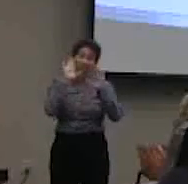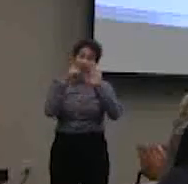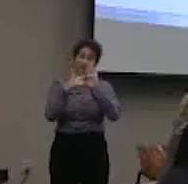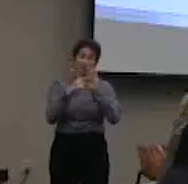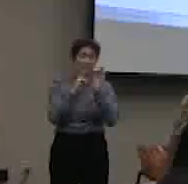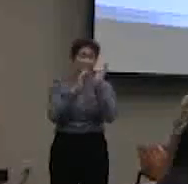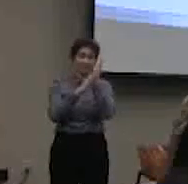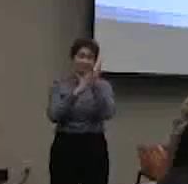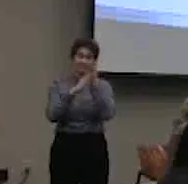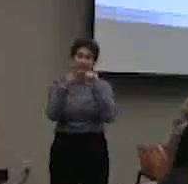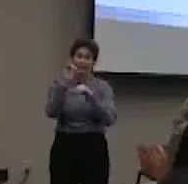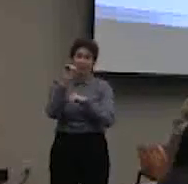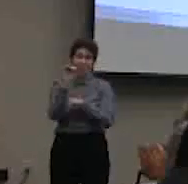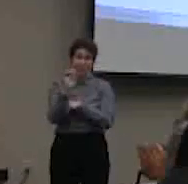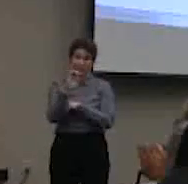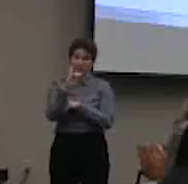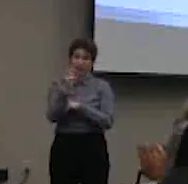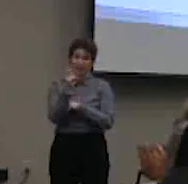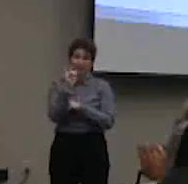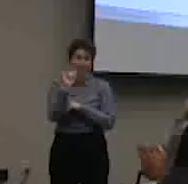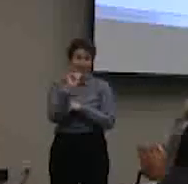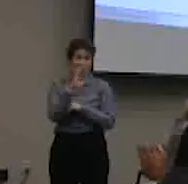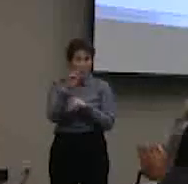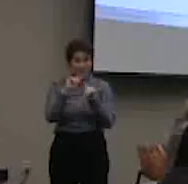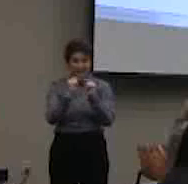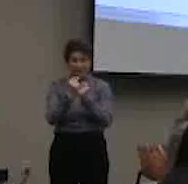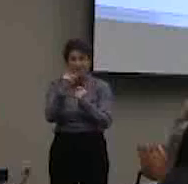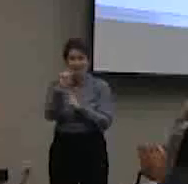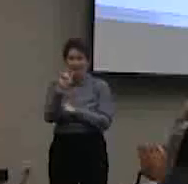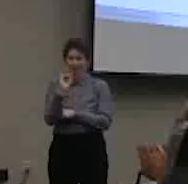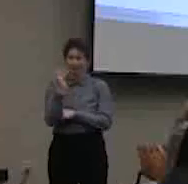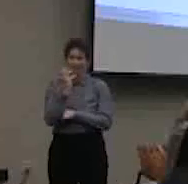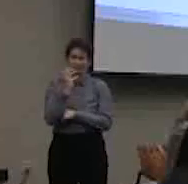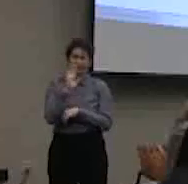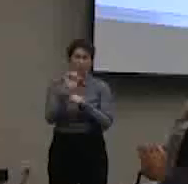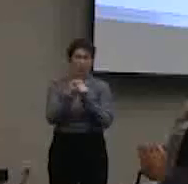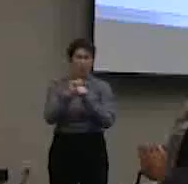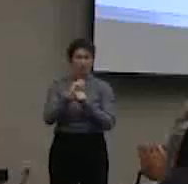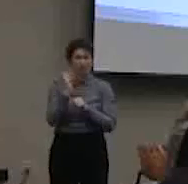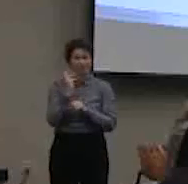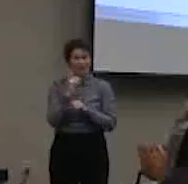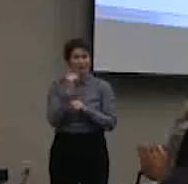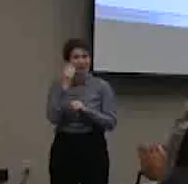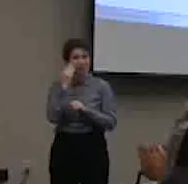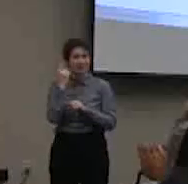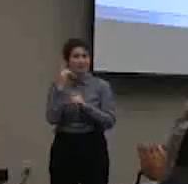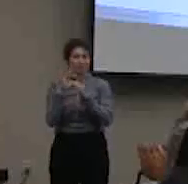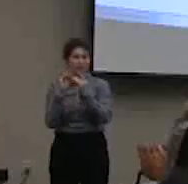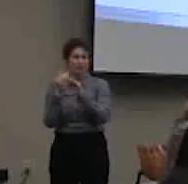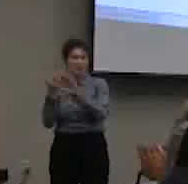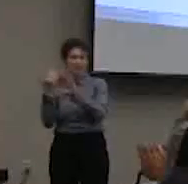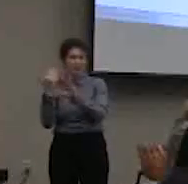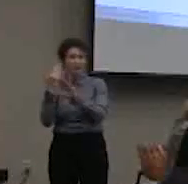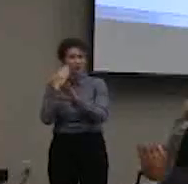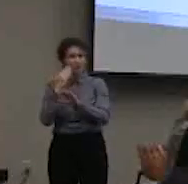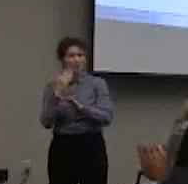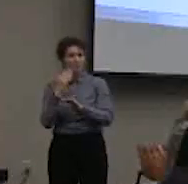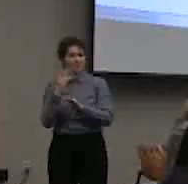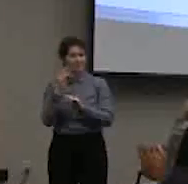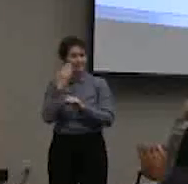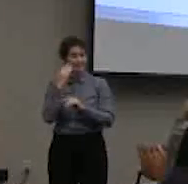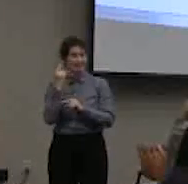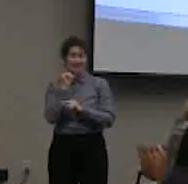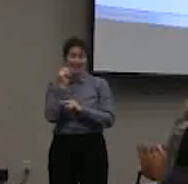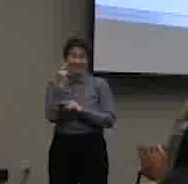Education, Jessica, your team, Kay, everyone, all the work that's going into this. This is not something, this was referenced earlier, a think somewhat modestly, that this is not something we see everywhere